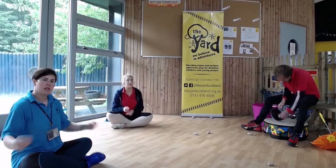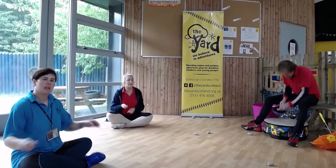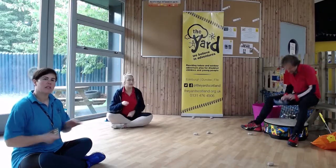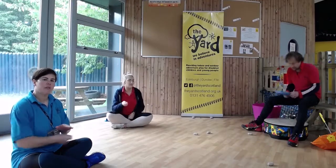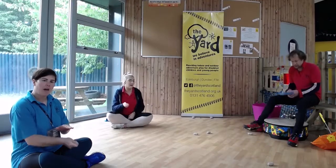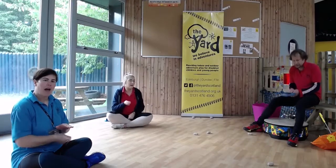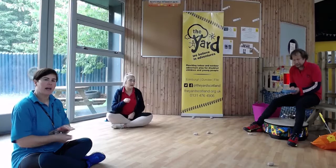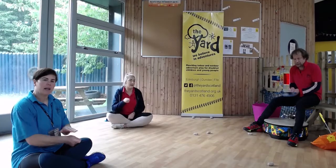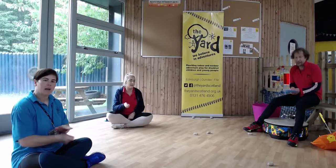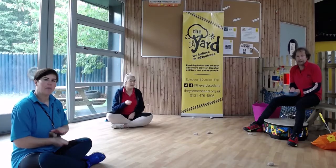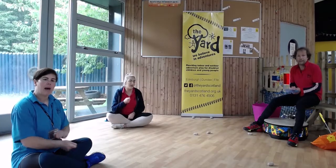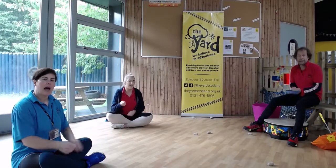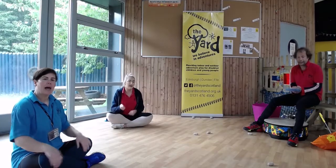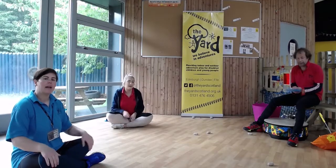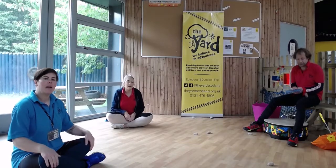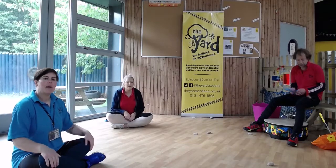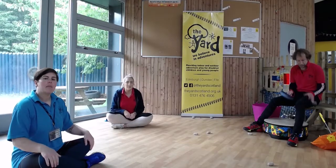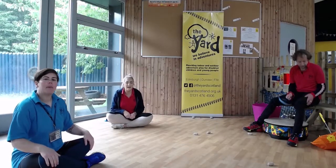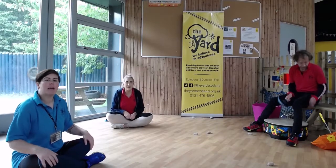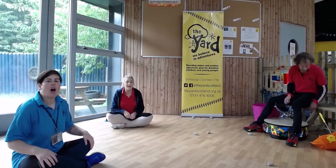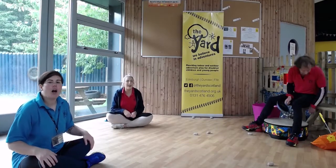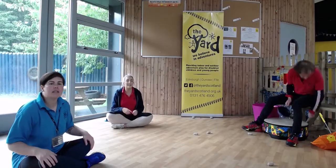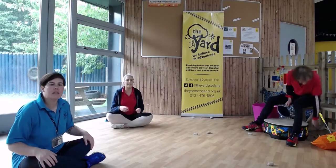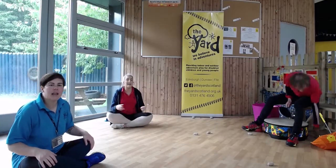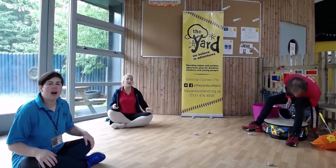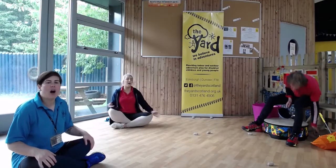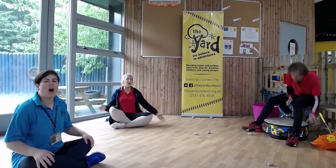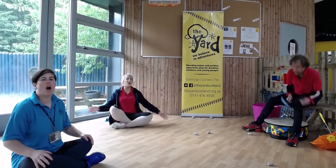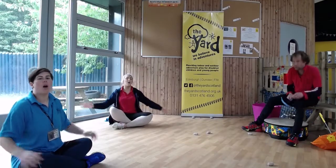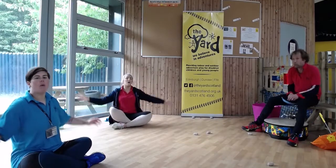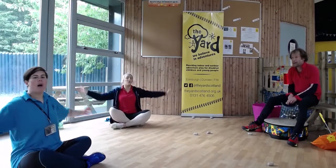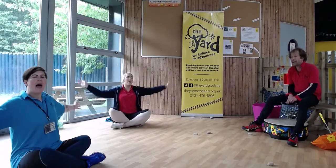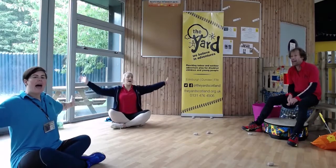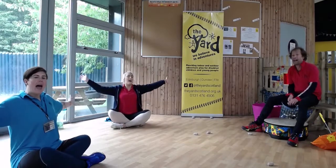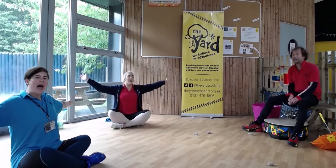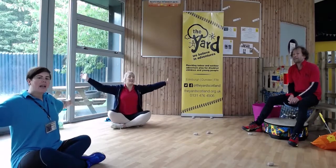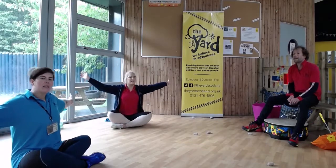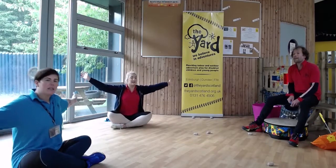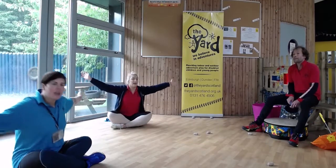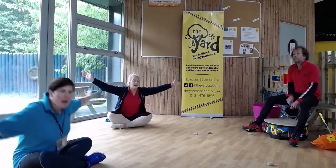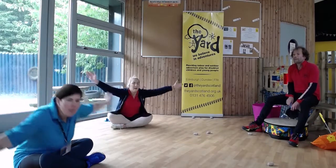Sausages fry in a pan because they always